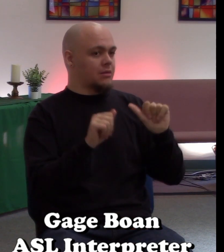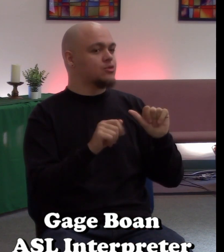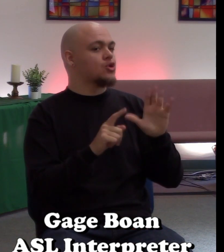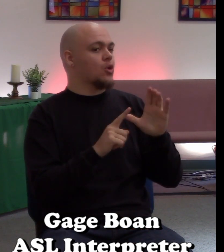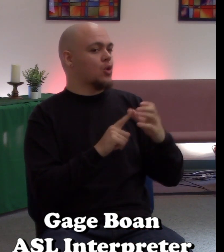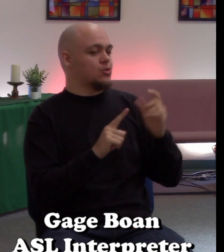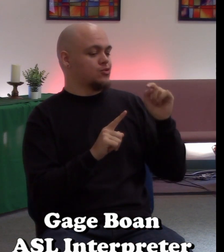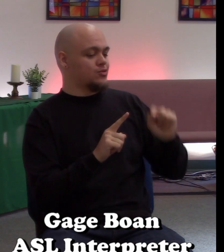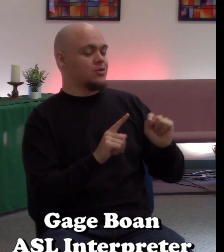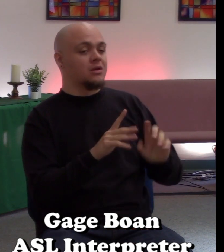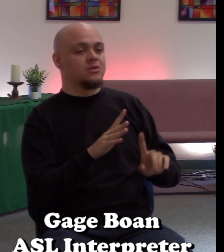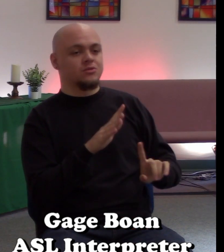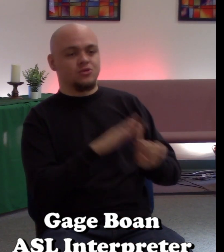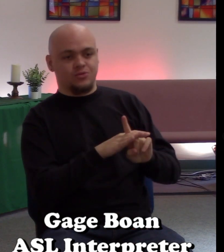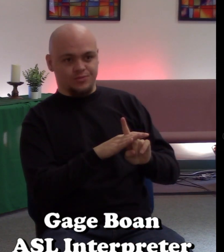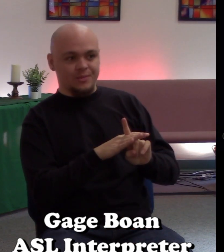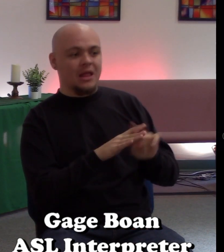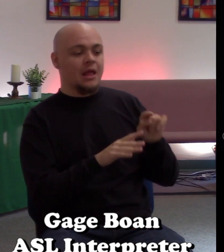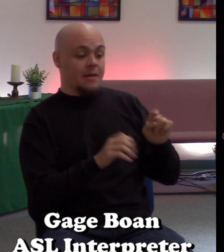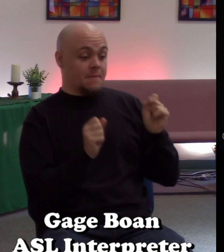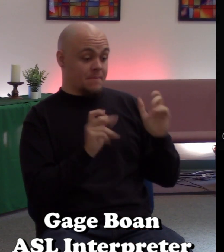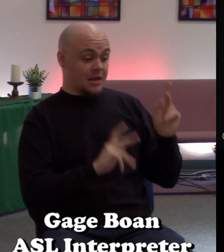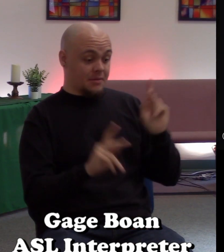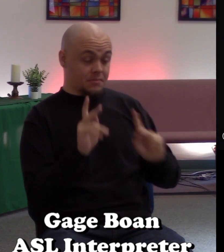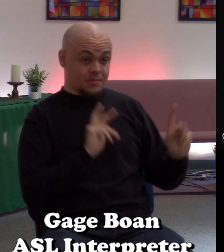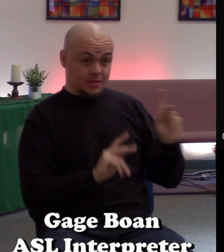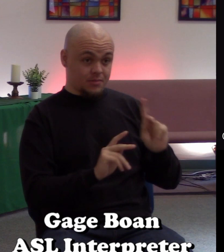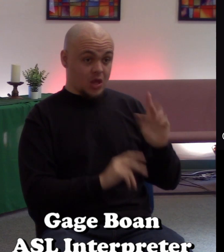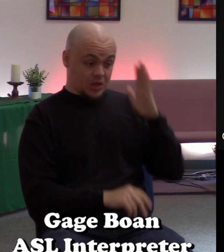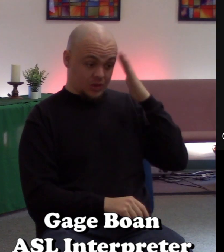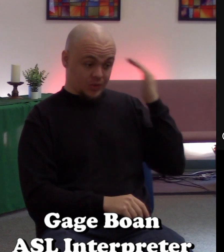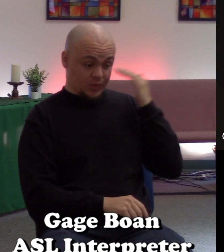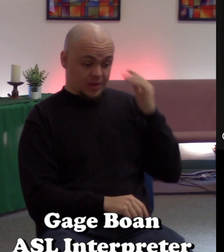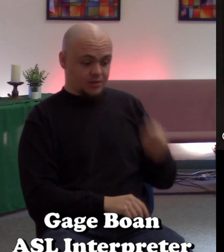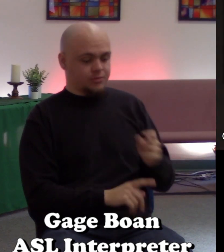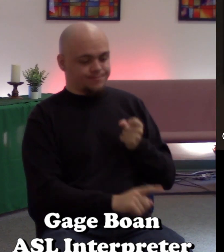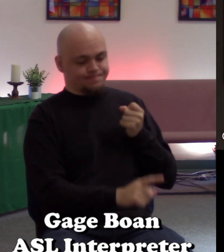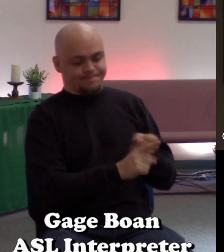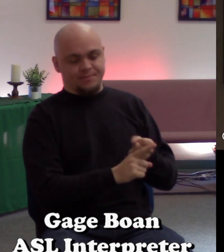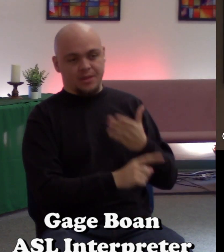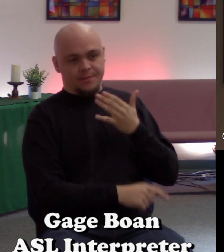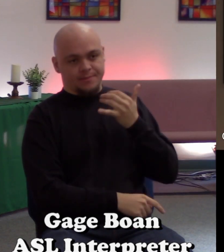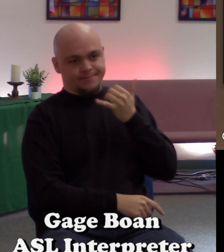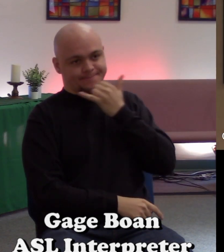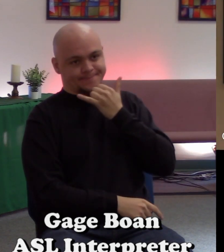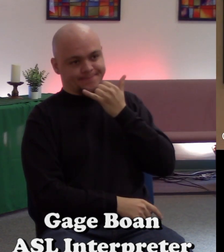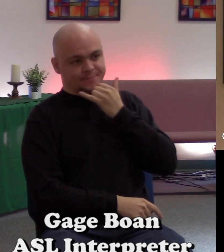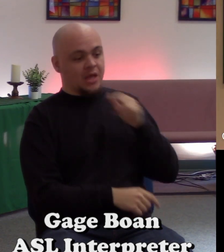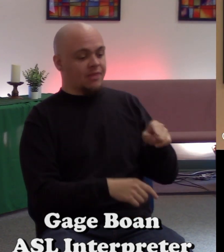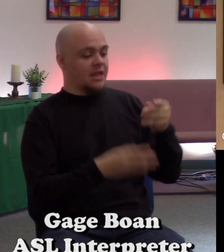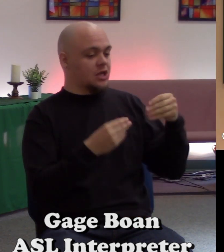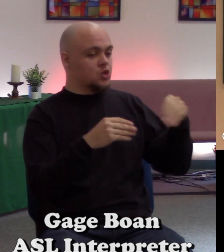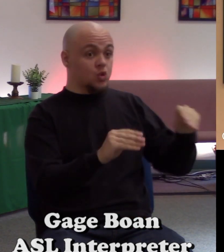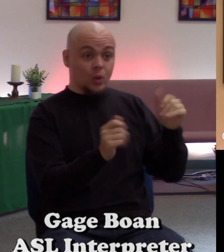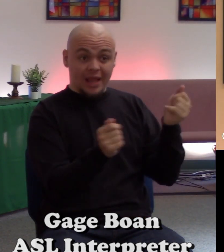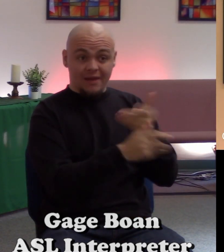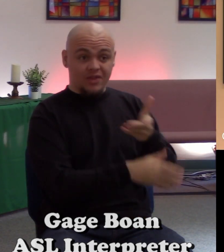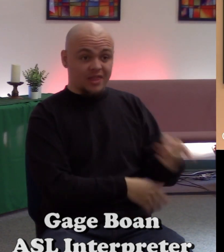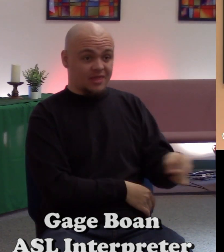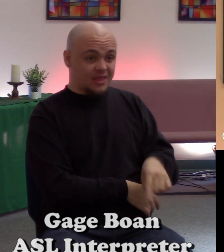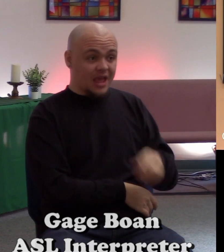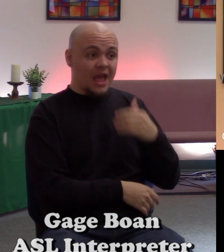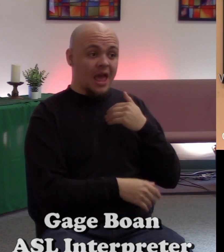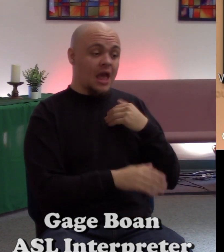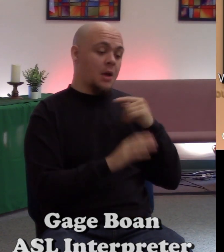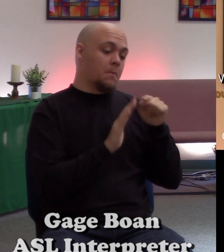This was a Korean rapture cult that came out. And a lot of people were, especially in Korea, were definitely hurt by it.